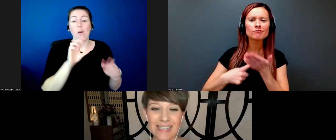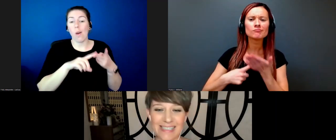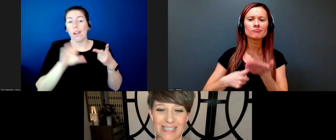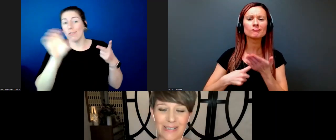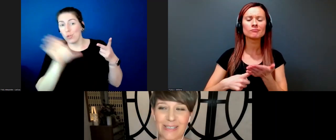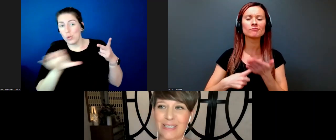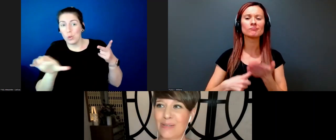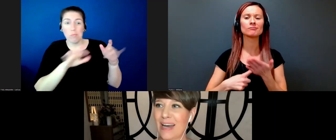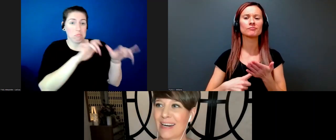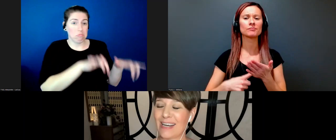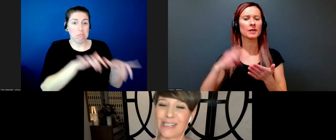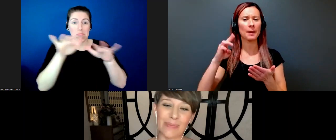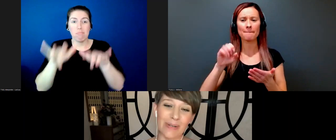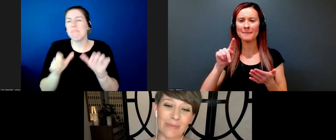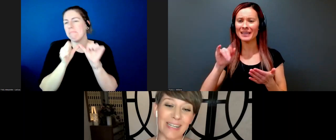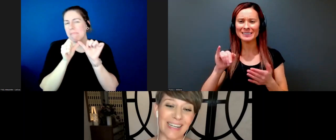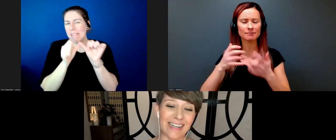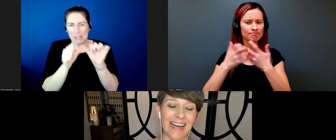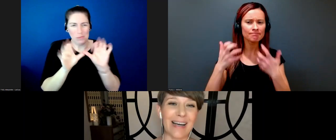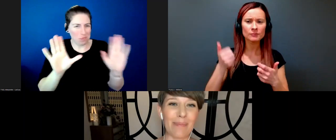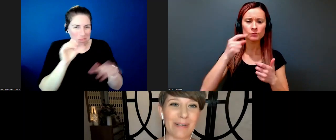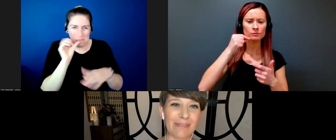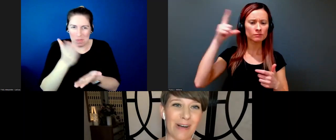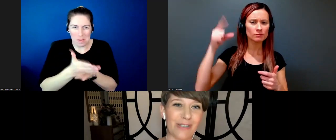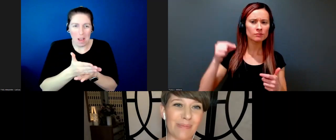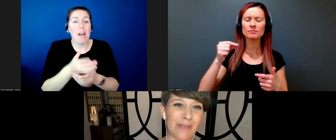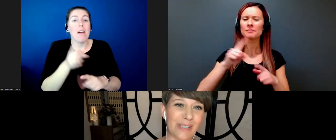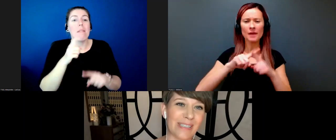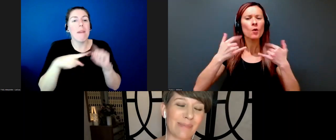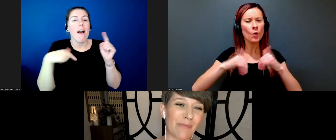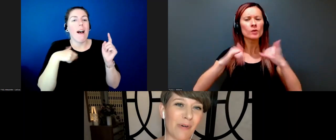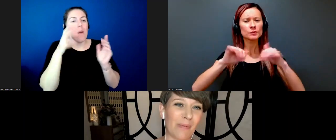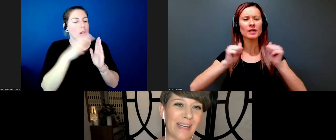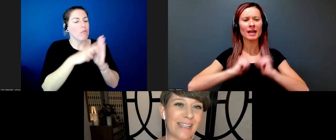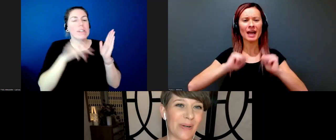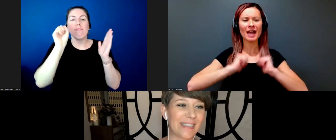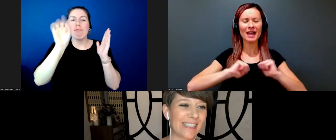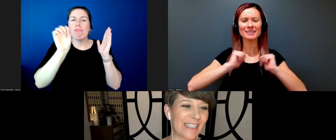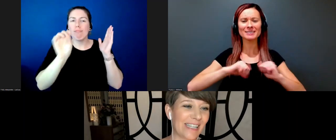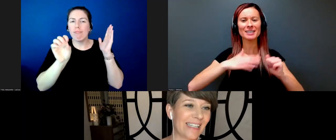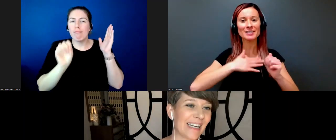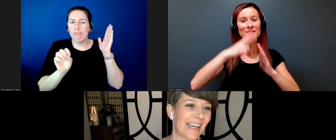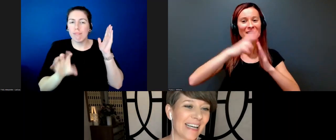please continue to do that. I just want to read in a couple of contributions before we